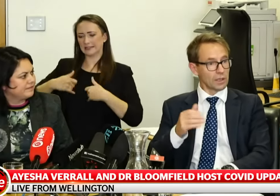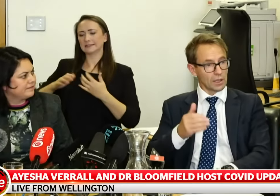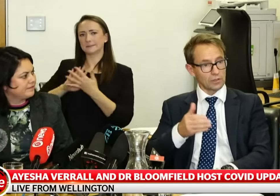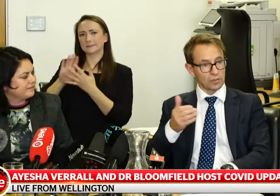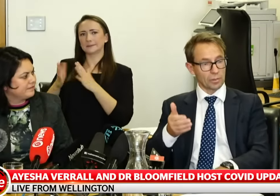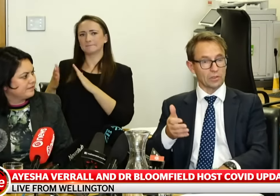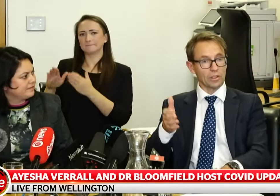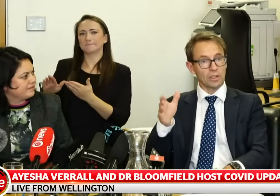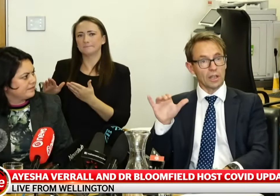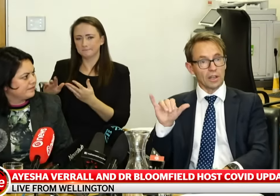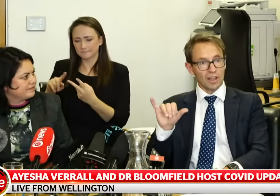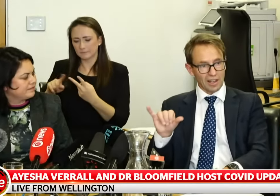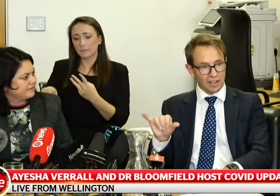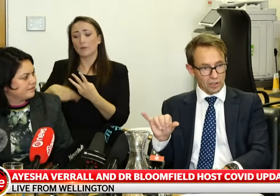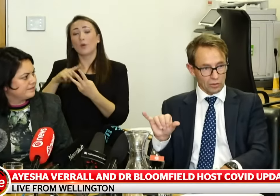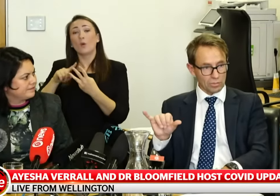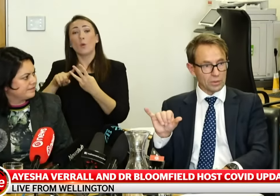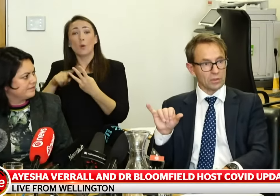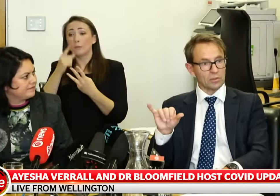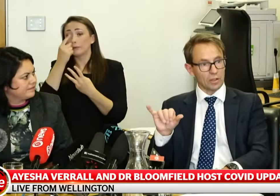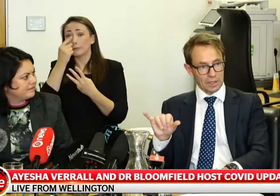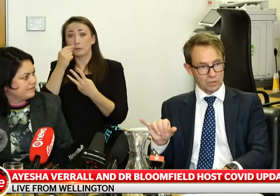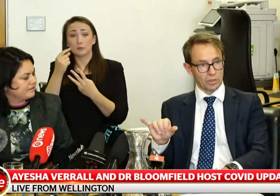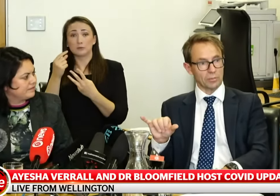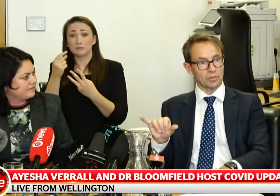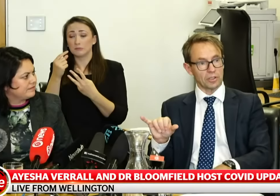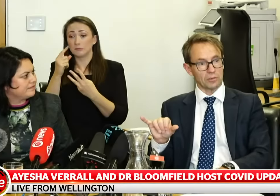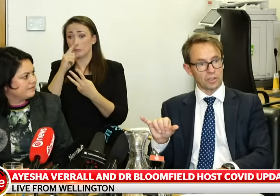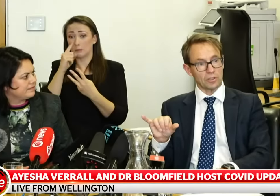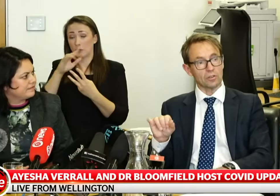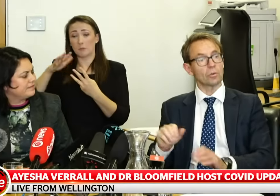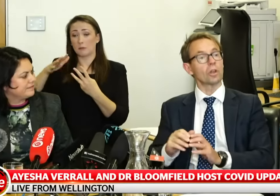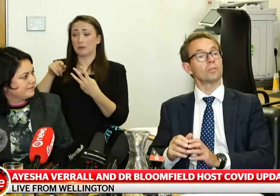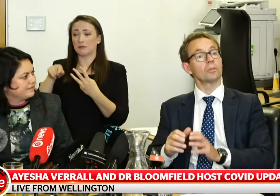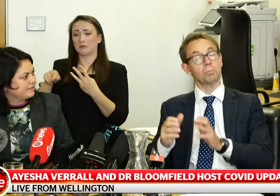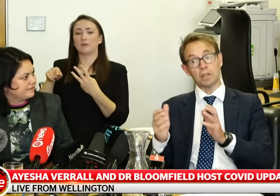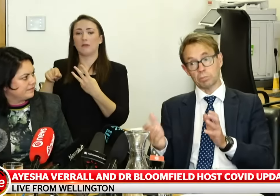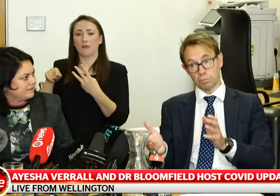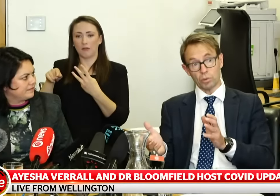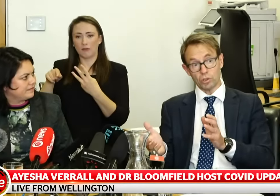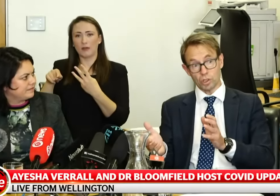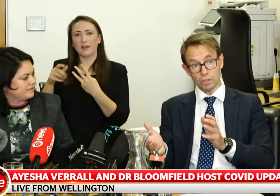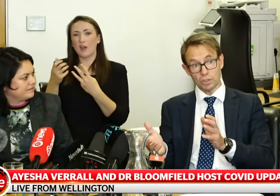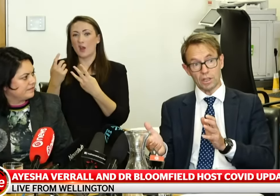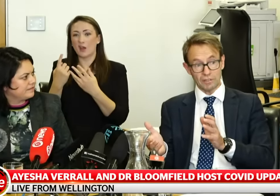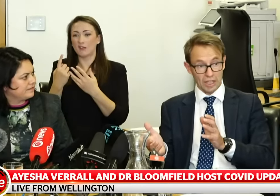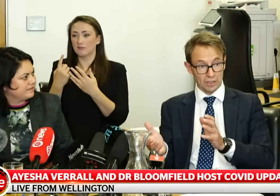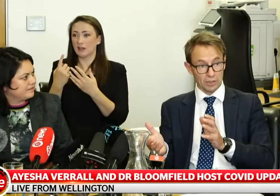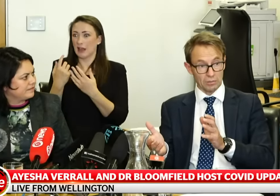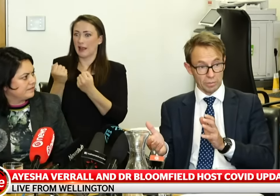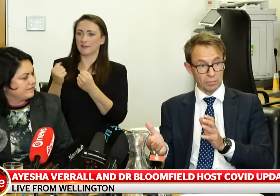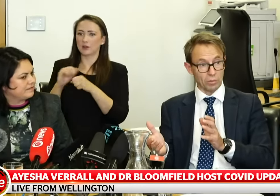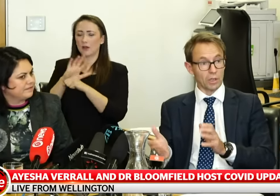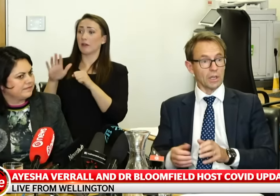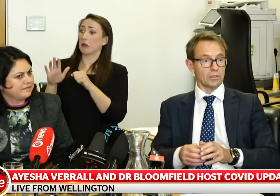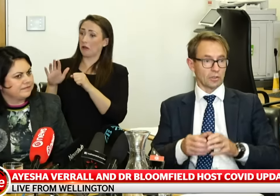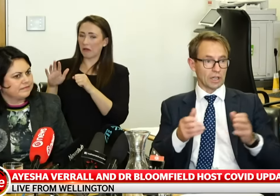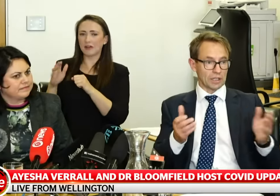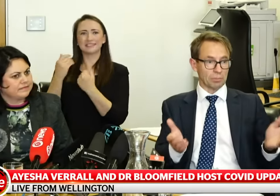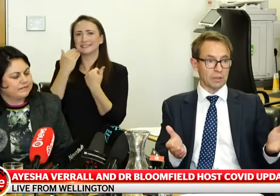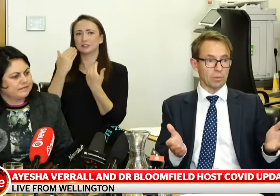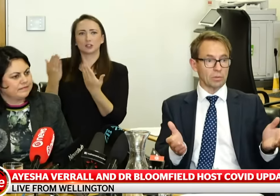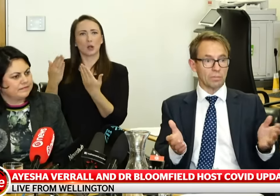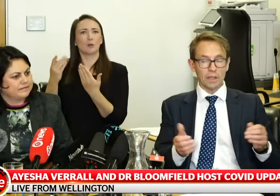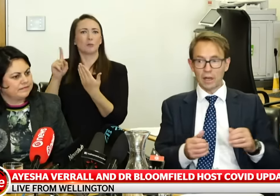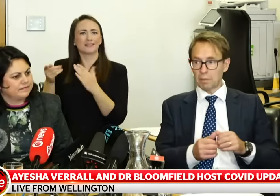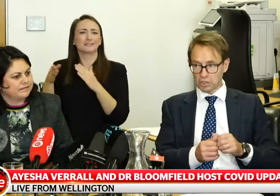incidental. As has been said, that latter group is about 20% of deaths, although it's a bigger proportion in younger people. So